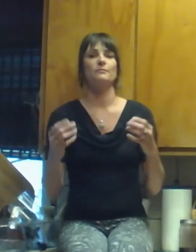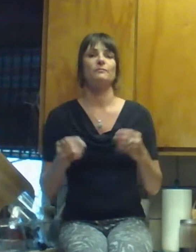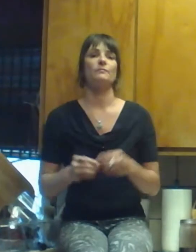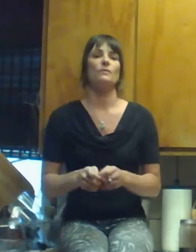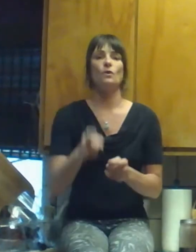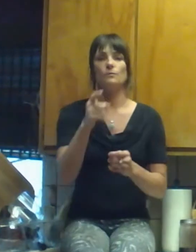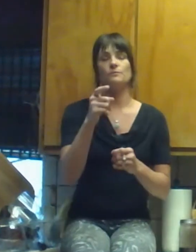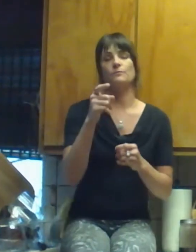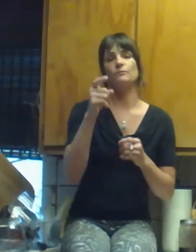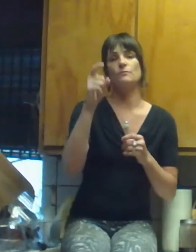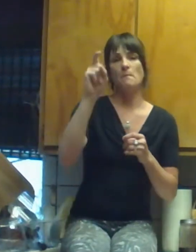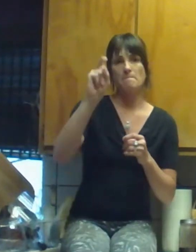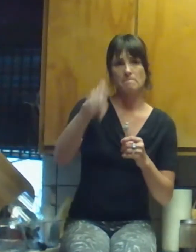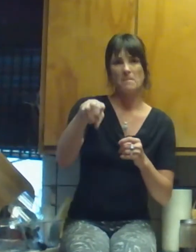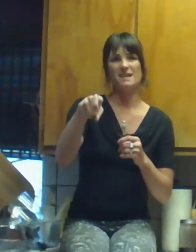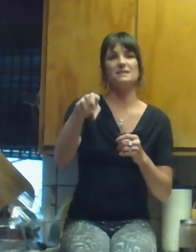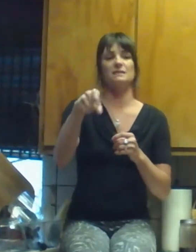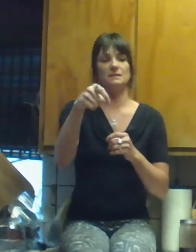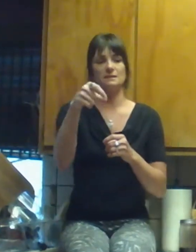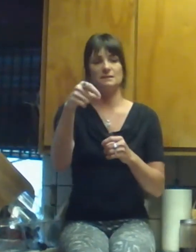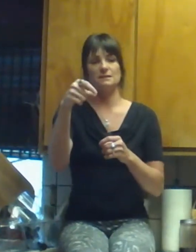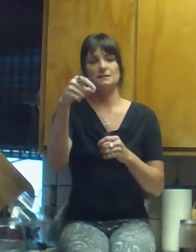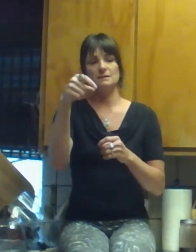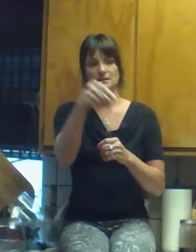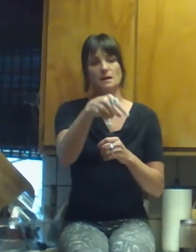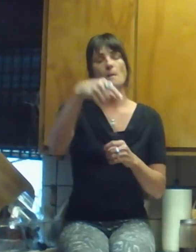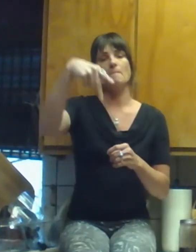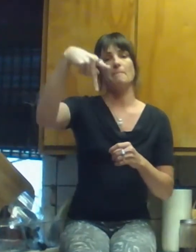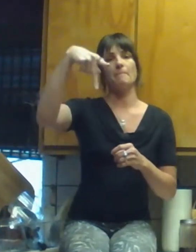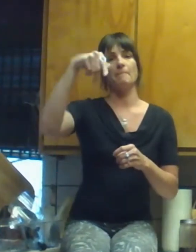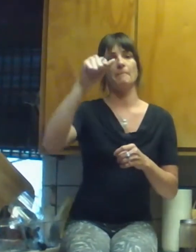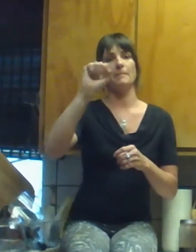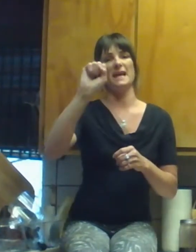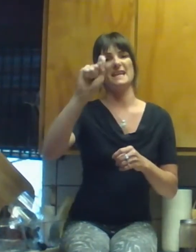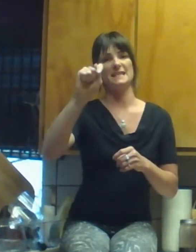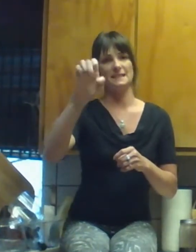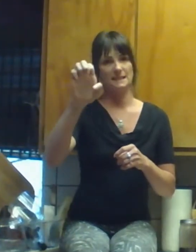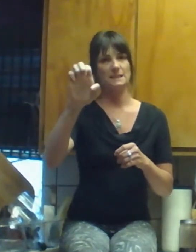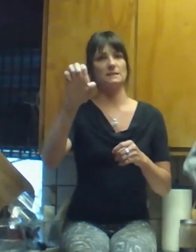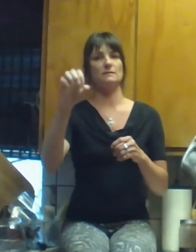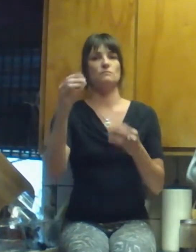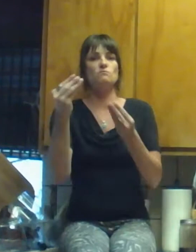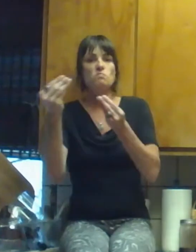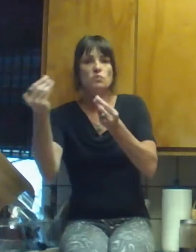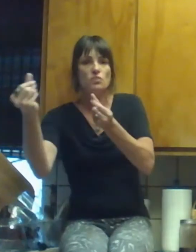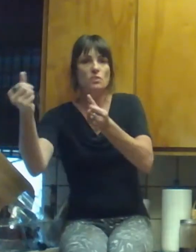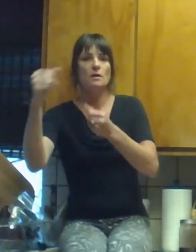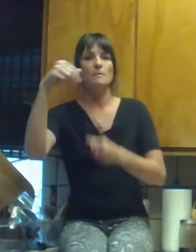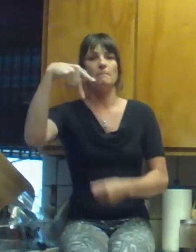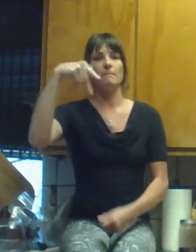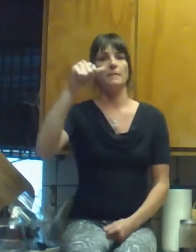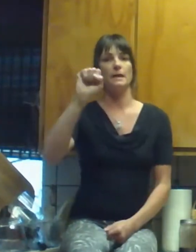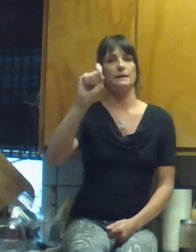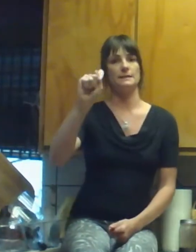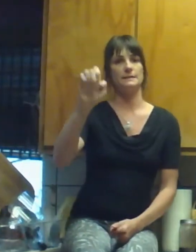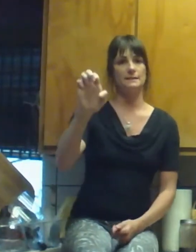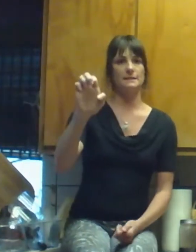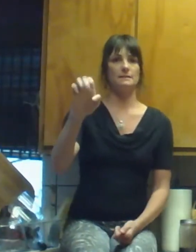a not too thick paste. There, okay.